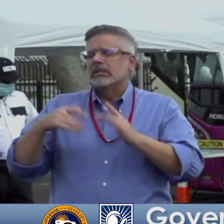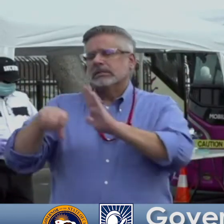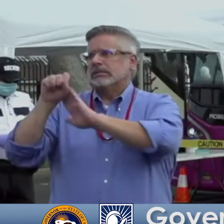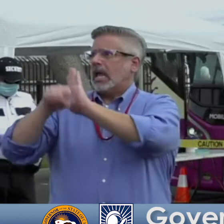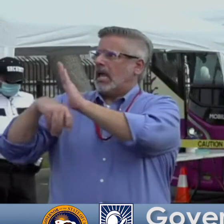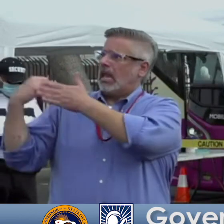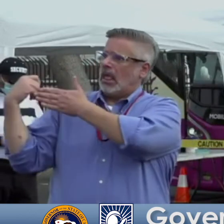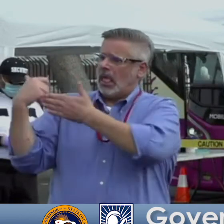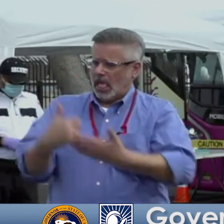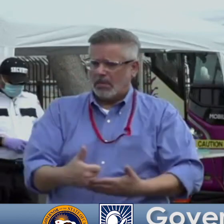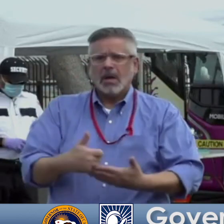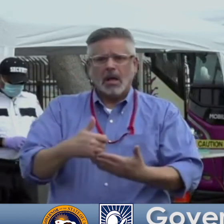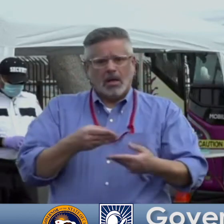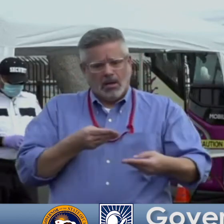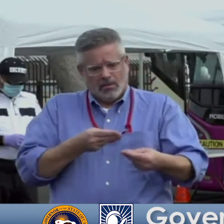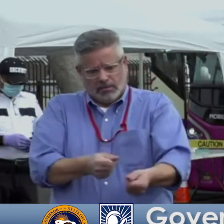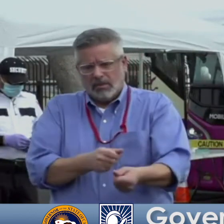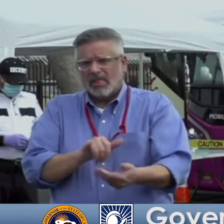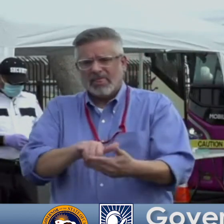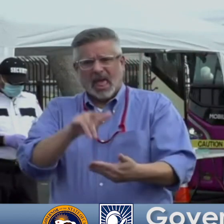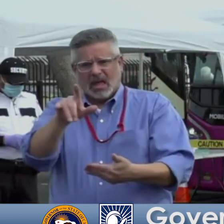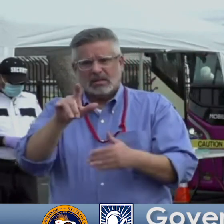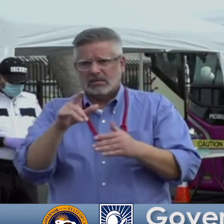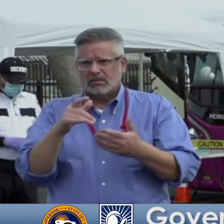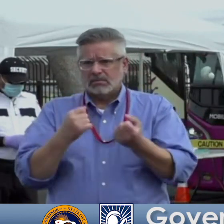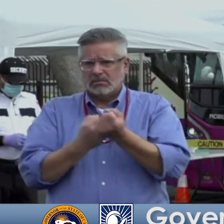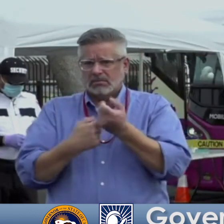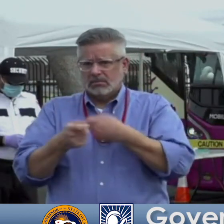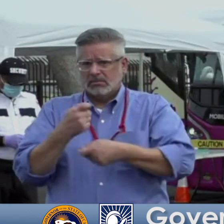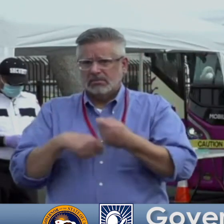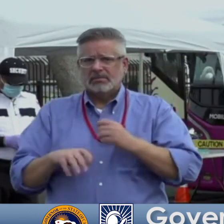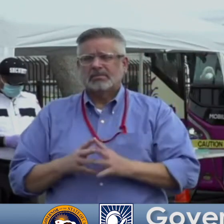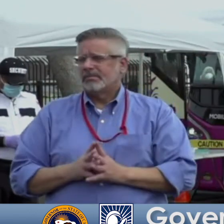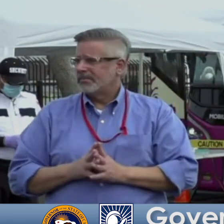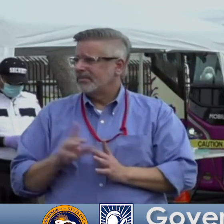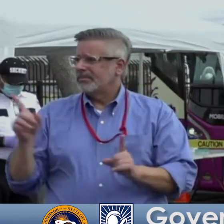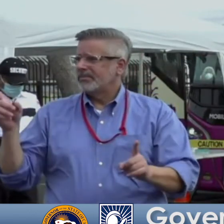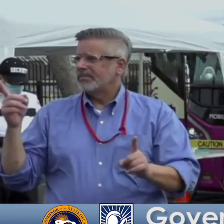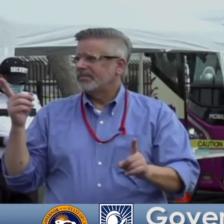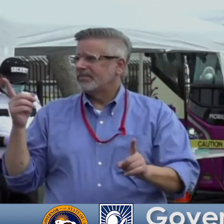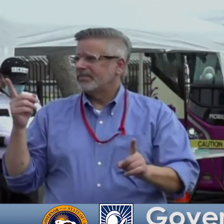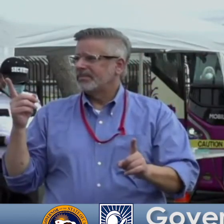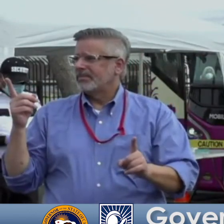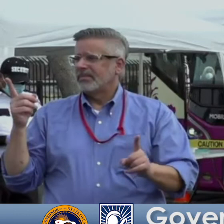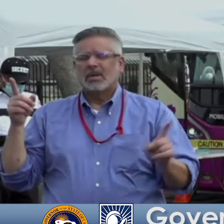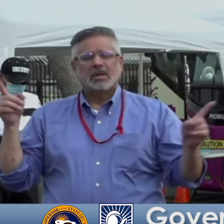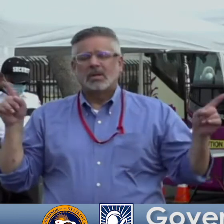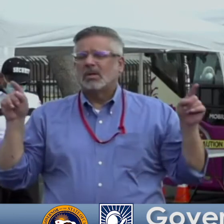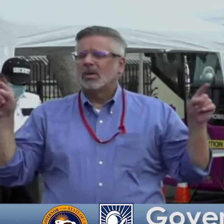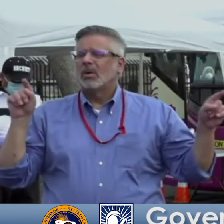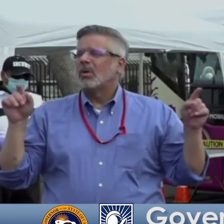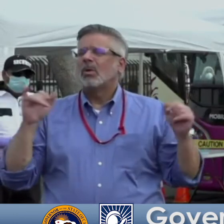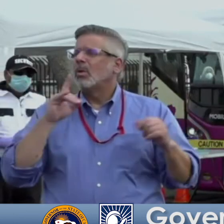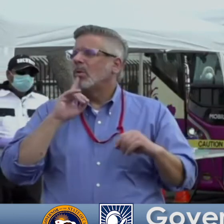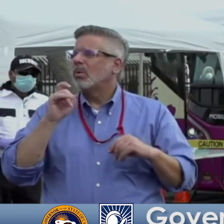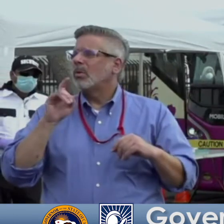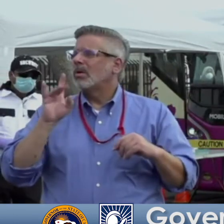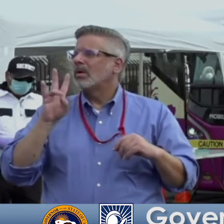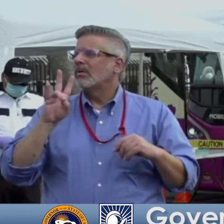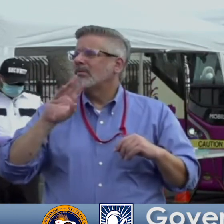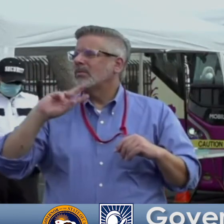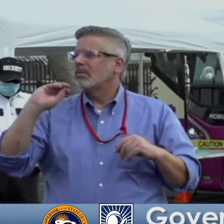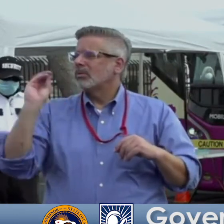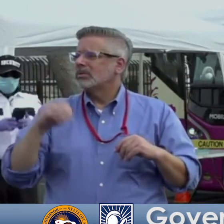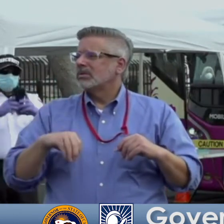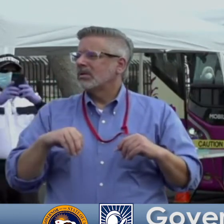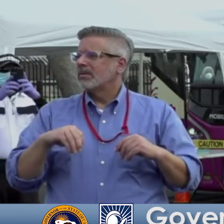to help backfill those resources. A lot of it is for reimbursement. One more quick question out of here, Dr. Kelly. We're at almost 72% of